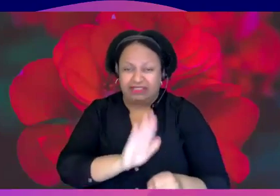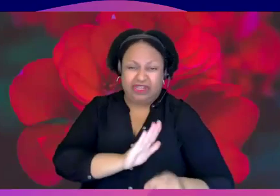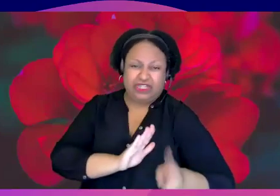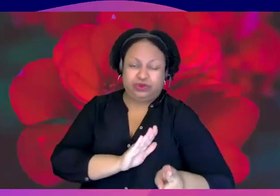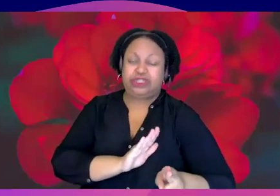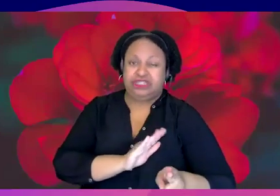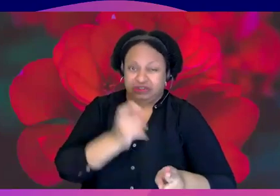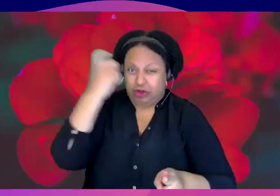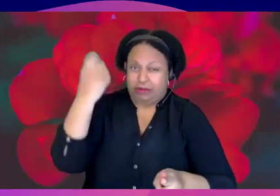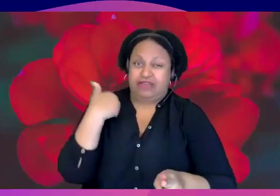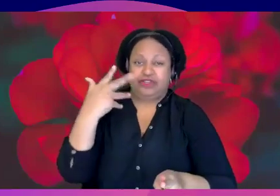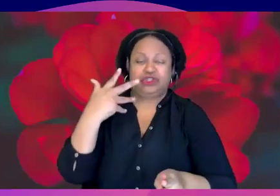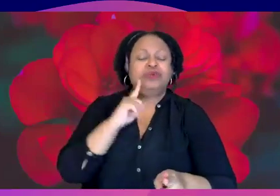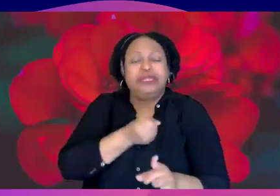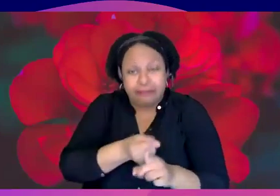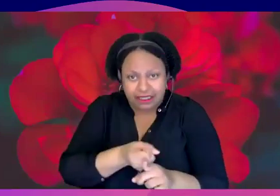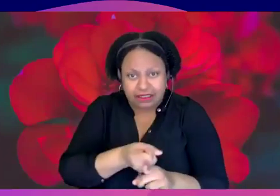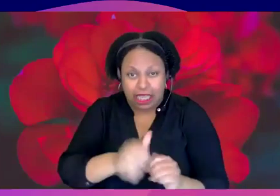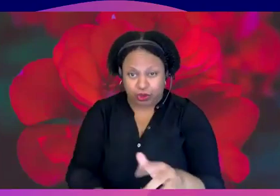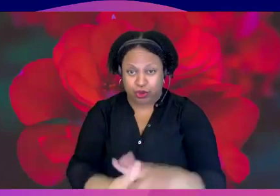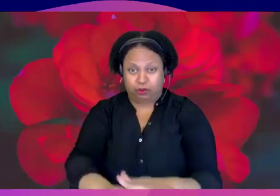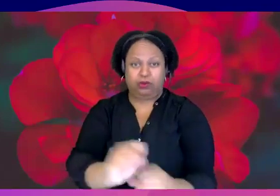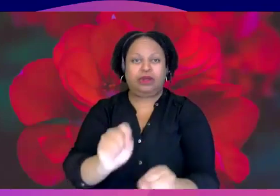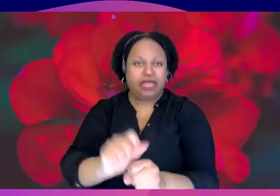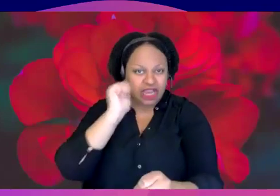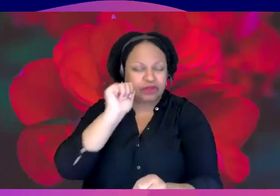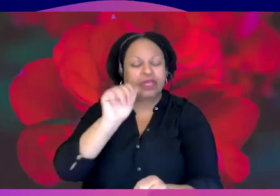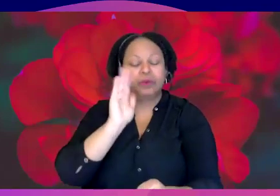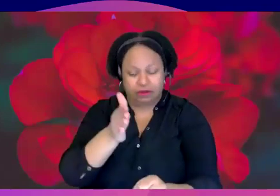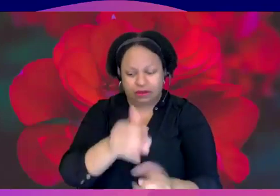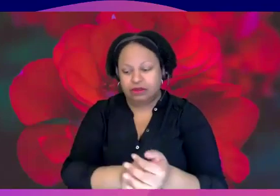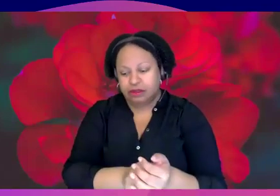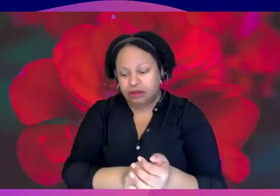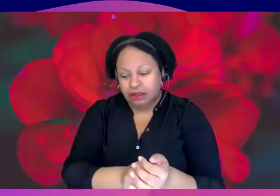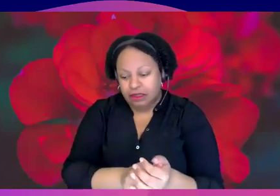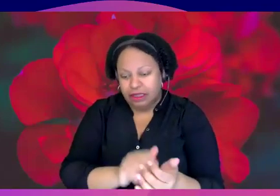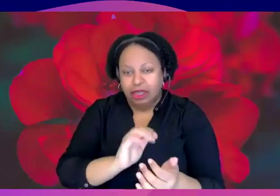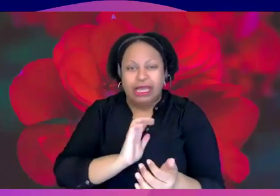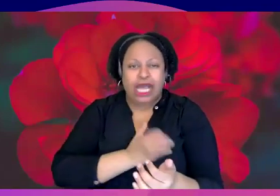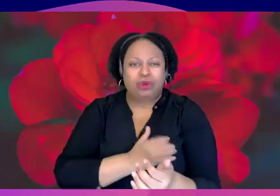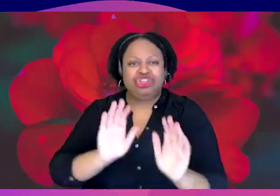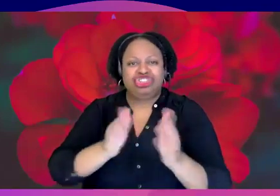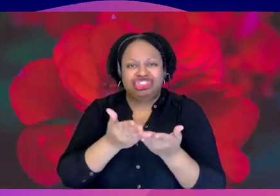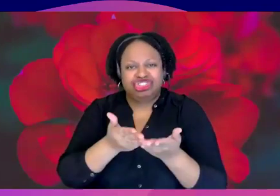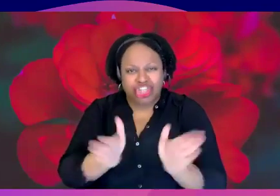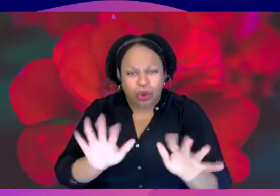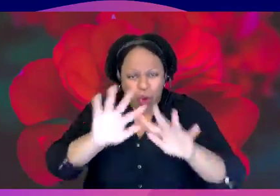things affect how you show up in the workplace and our general well-being at